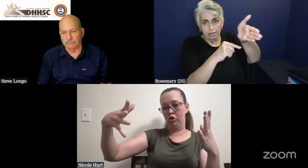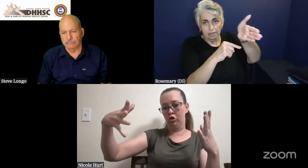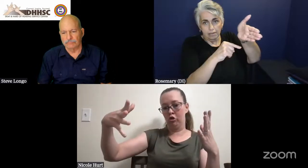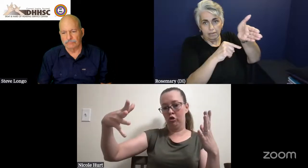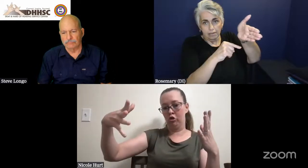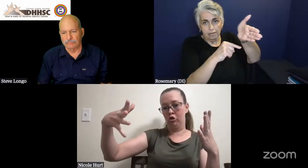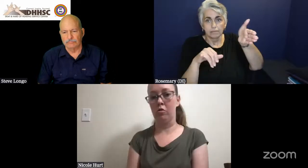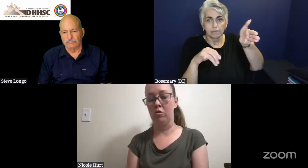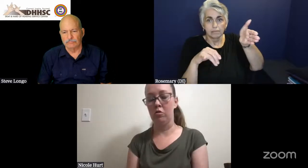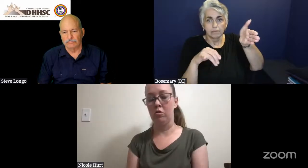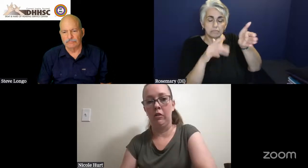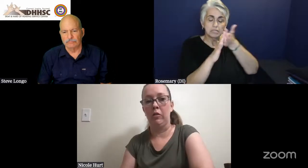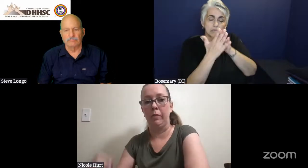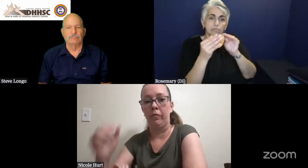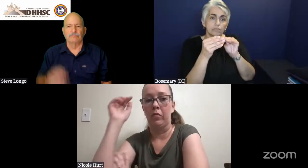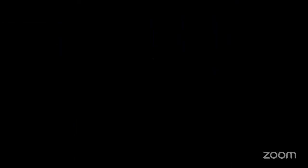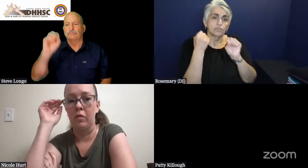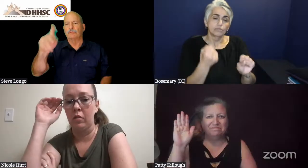edition